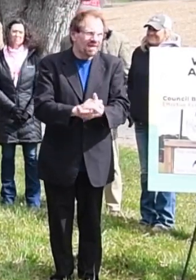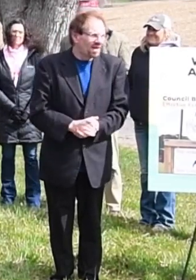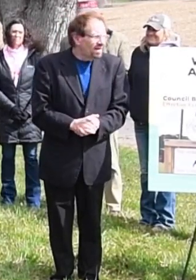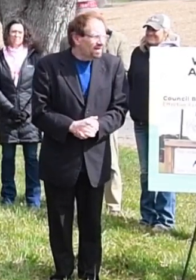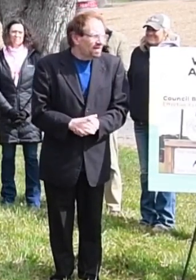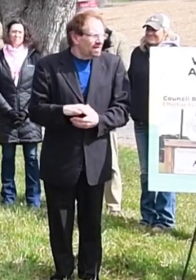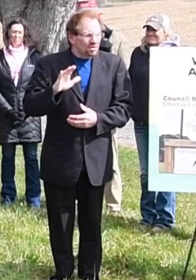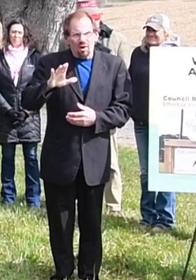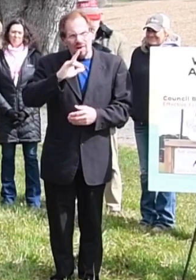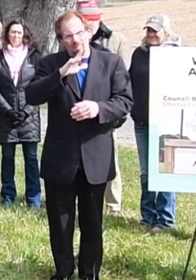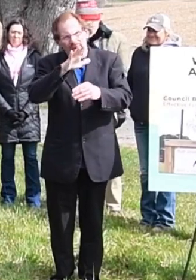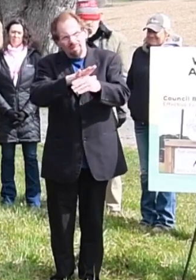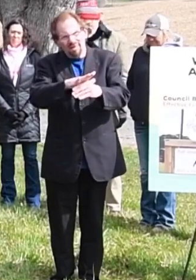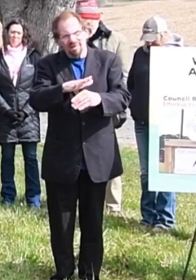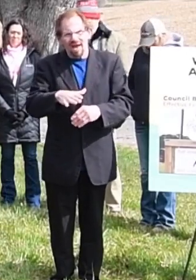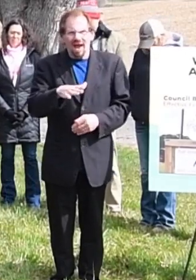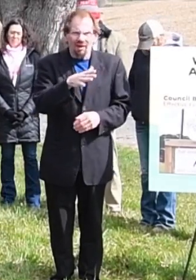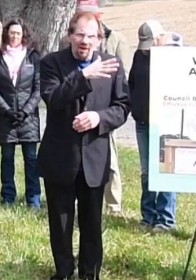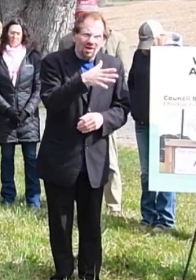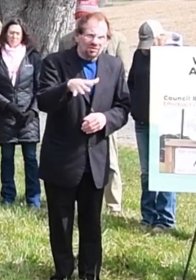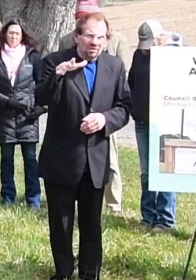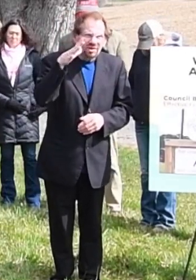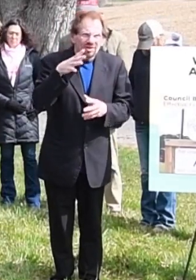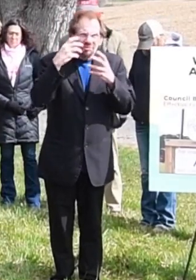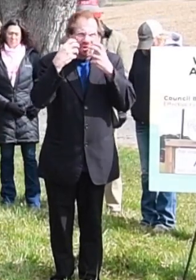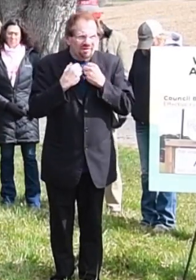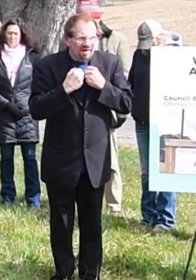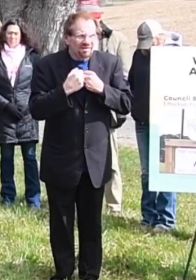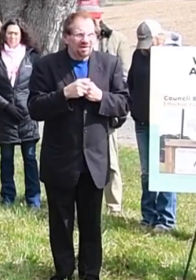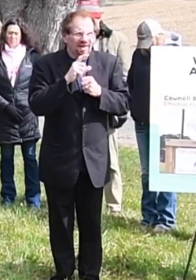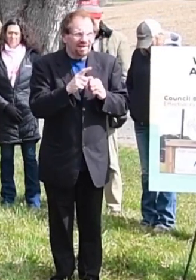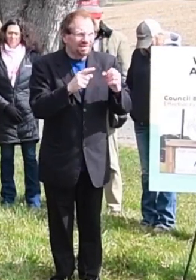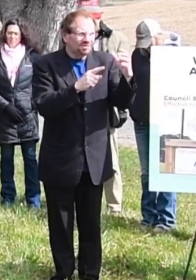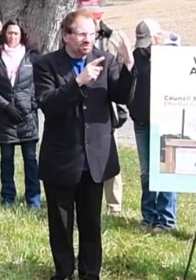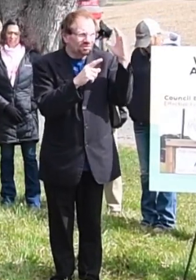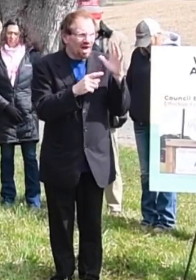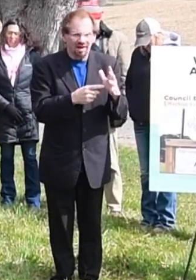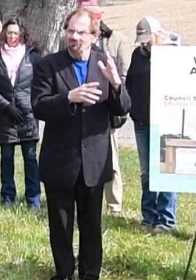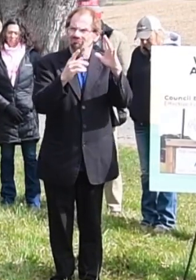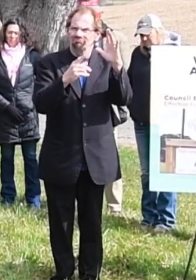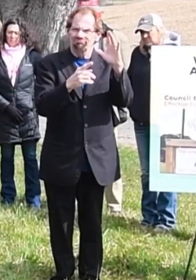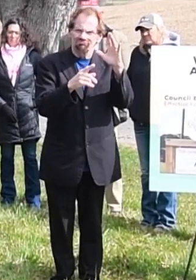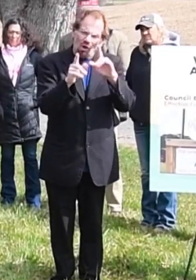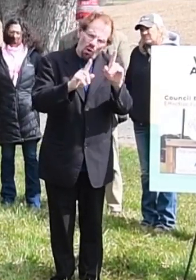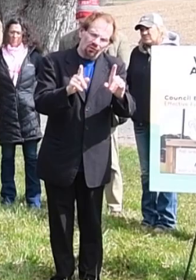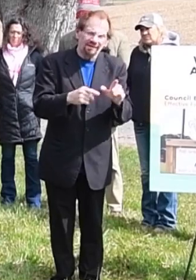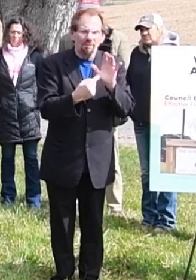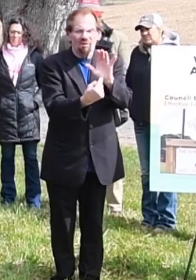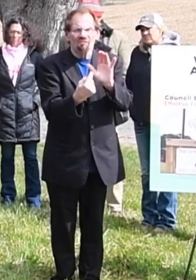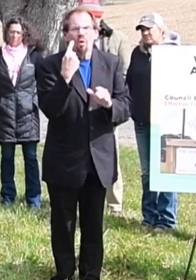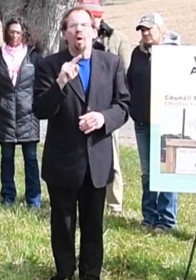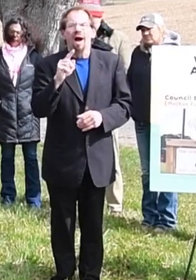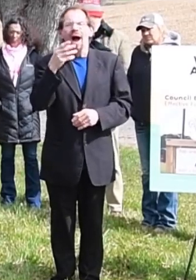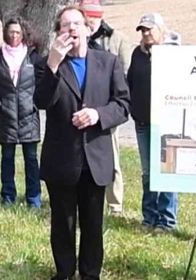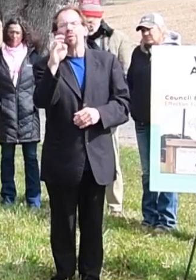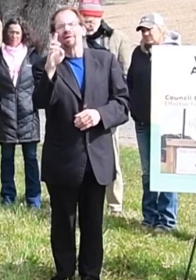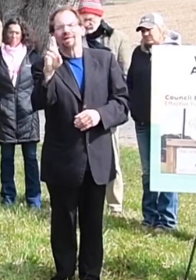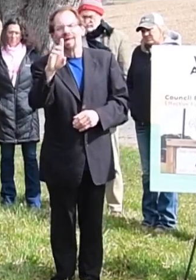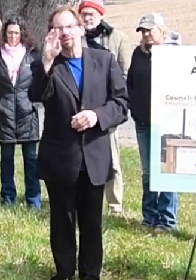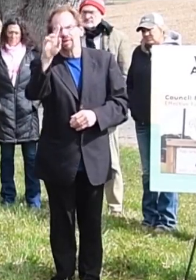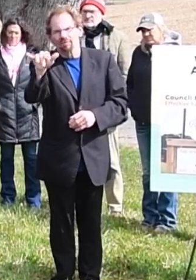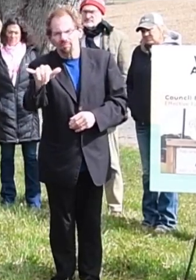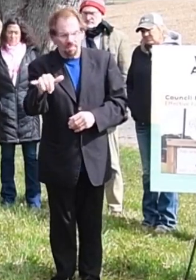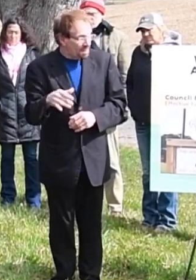Your commitment to agricultural preservation is a shining light for Howard County. And Howard County continues to lead